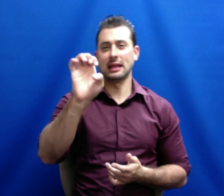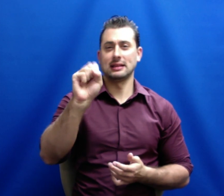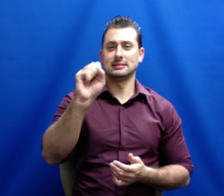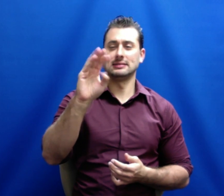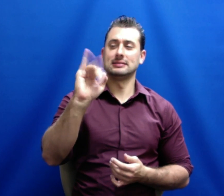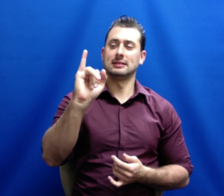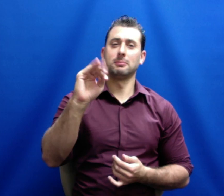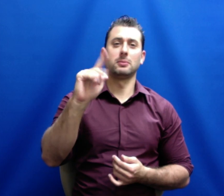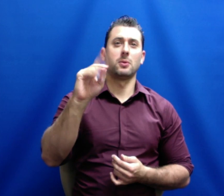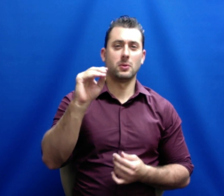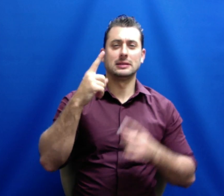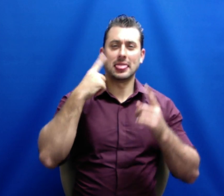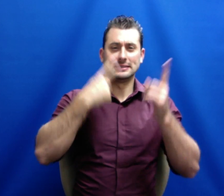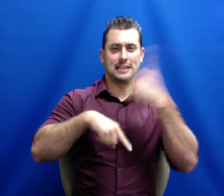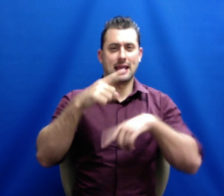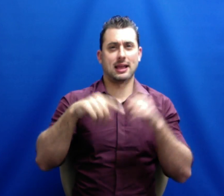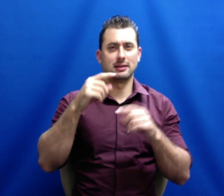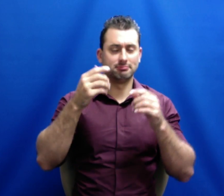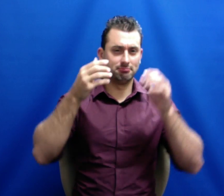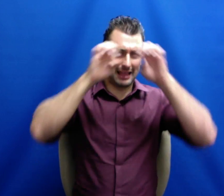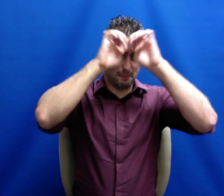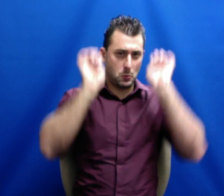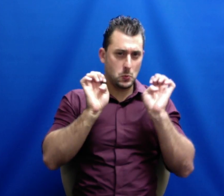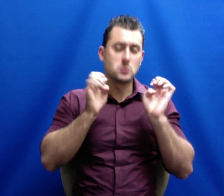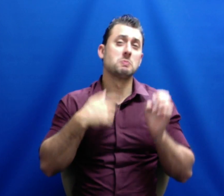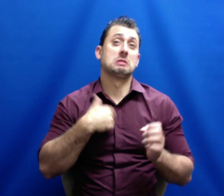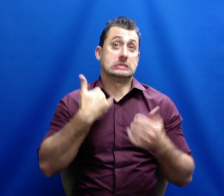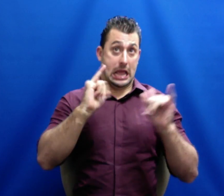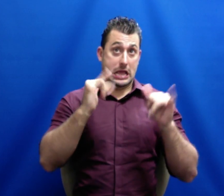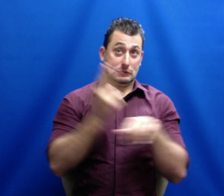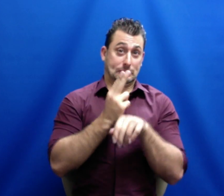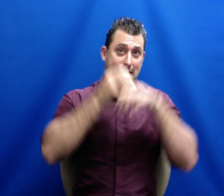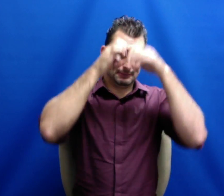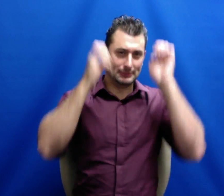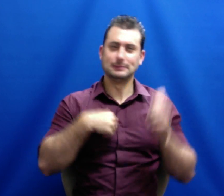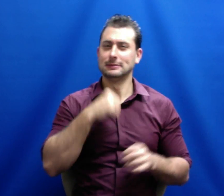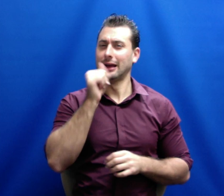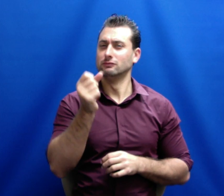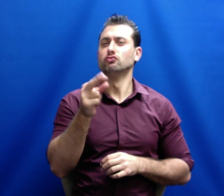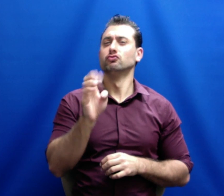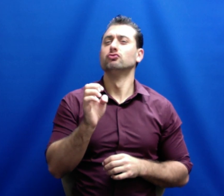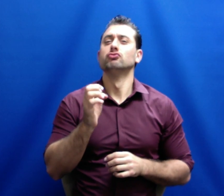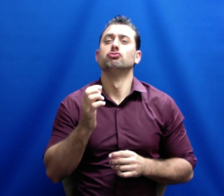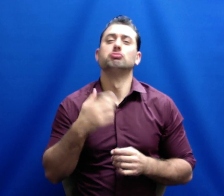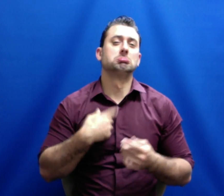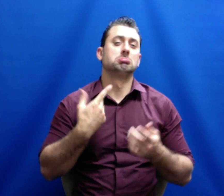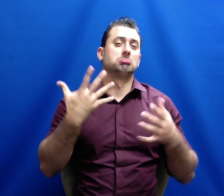as Eskimo. I believe the sign is for this. I'm not sure if we're still using this sign or not. I'm not sure. But it is